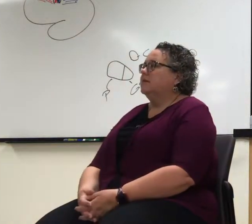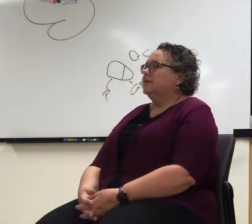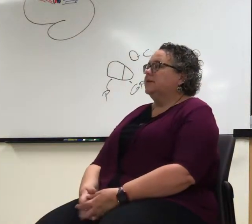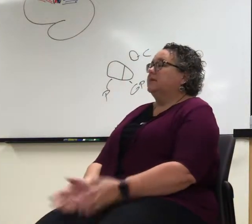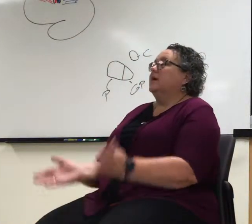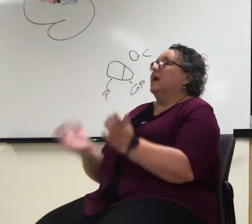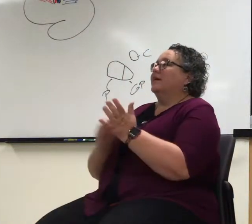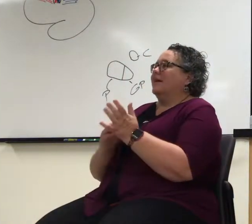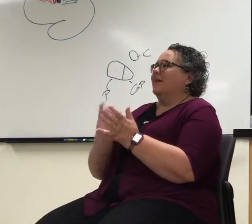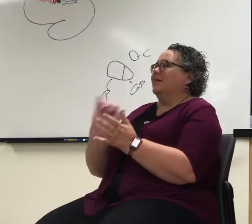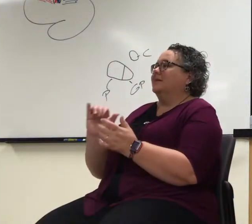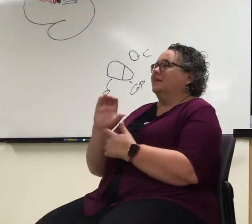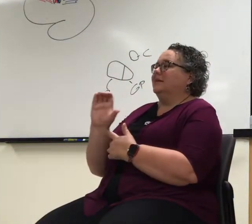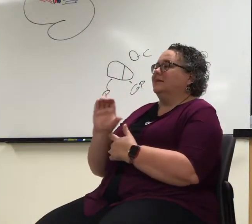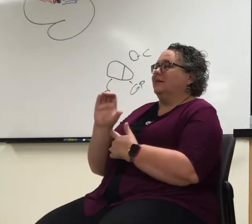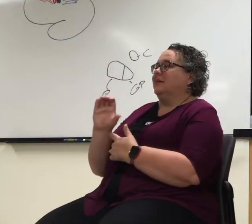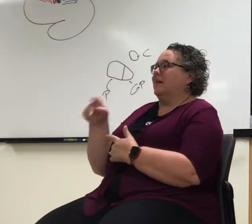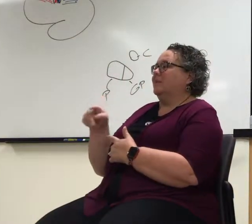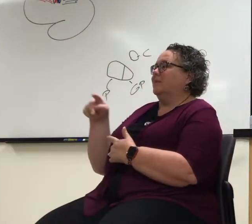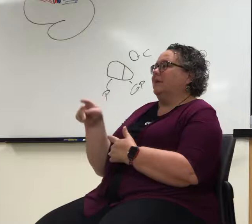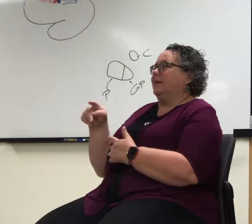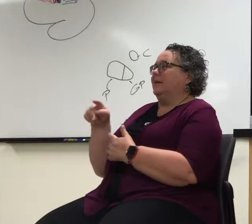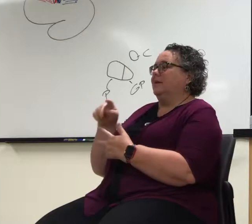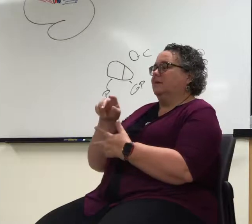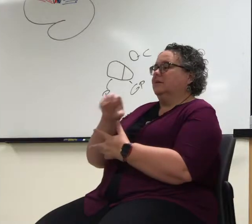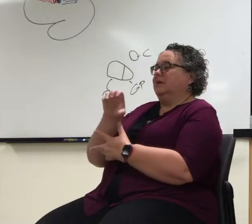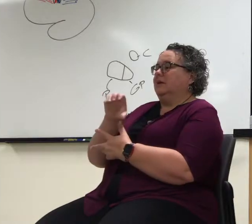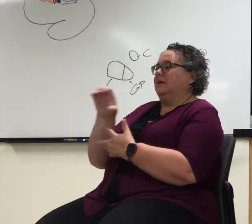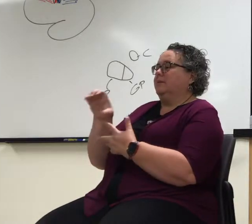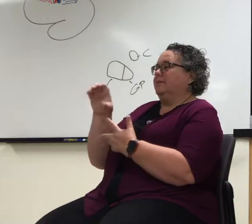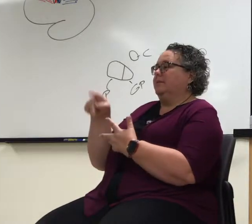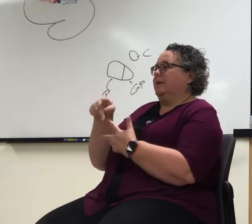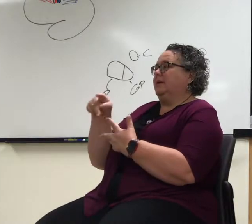Again, that's the C and the P, caudate, the putamen.